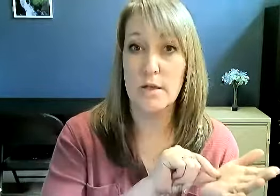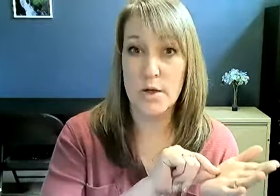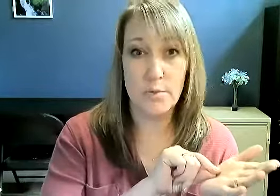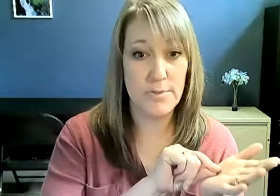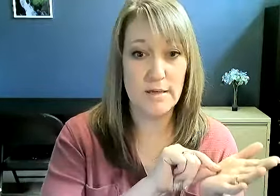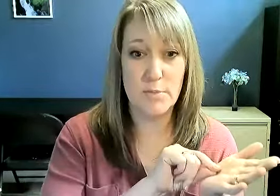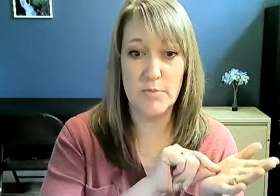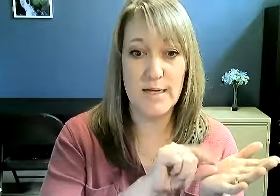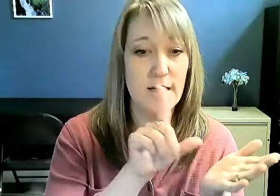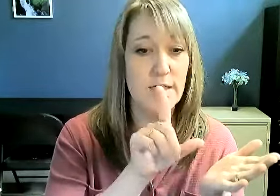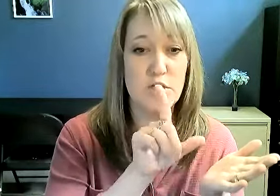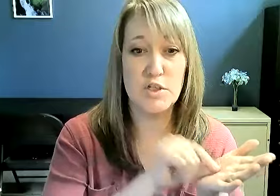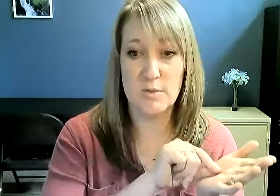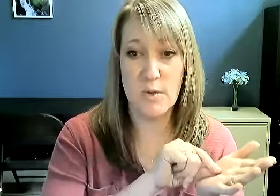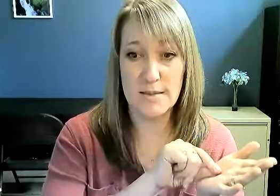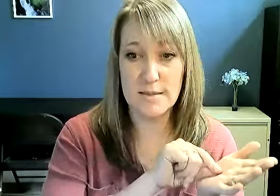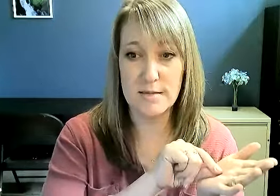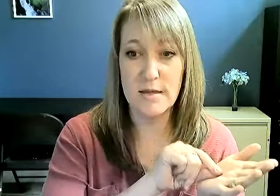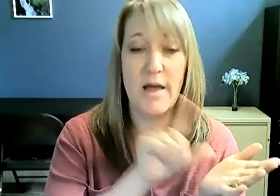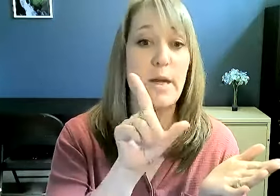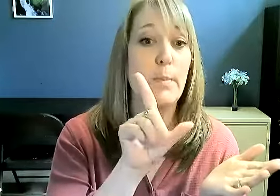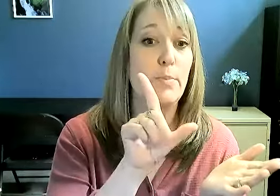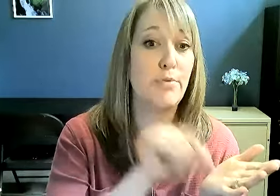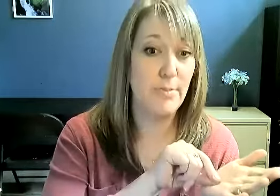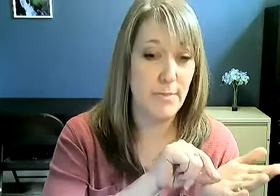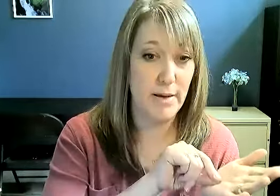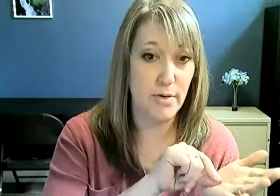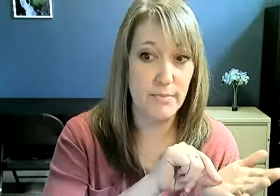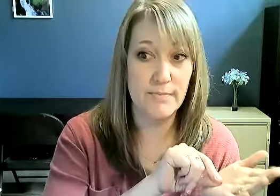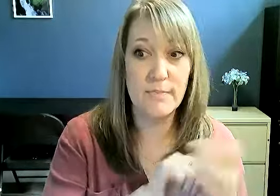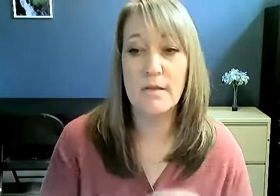no repeated movement, it's just once. I'm going to print my paper.